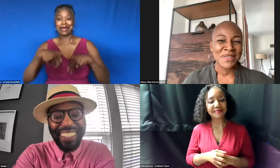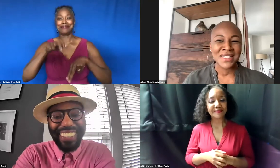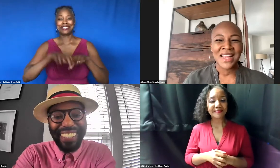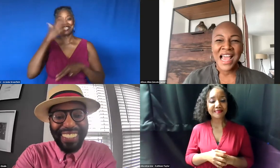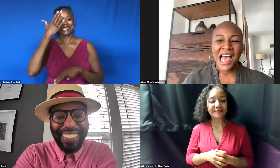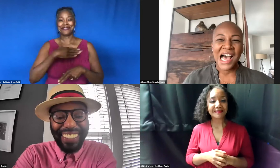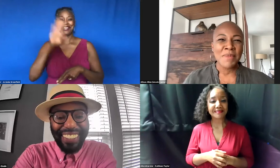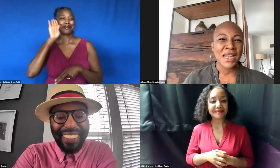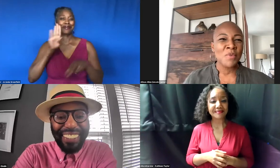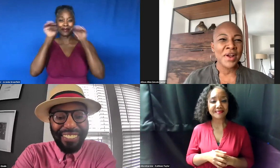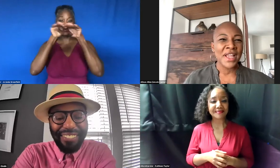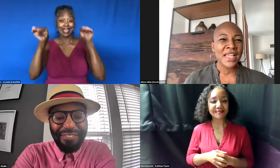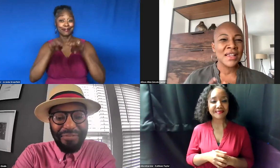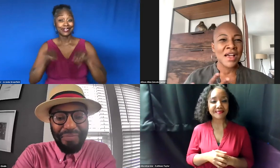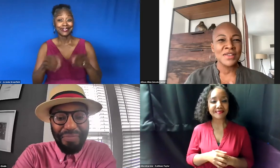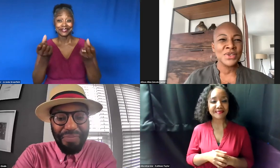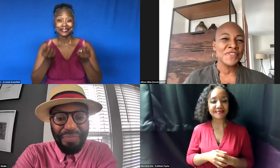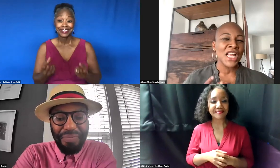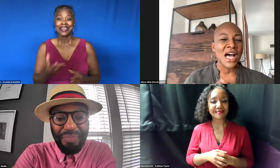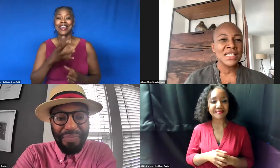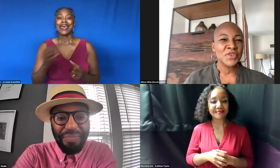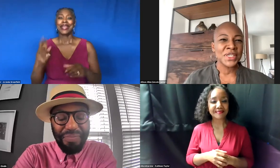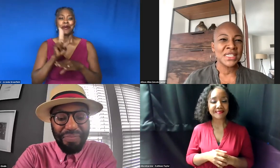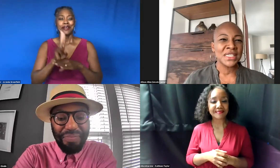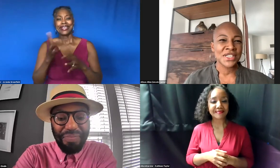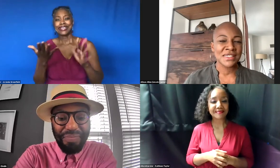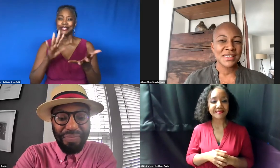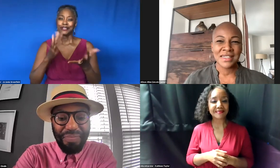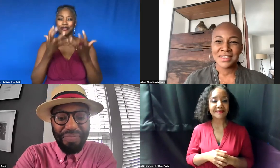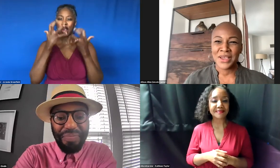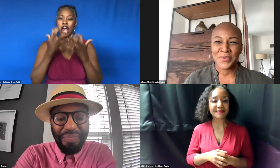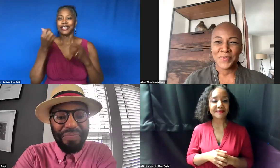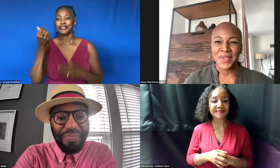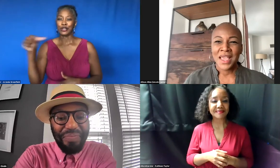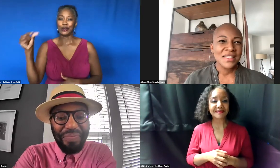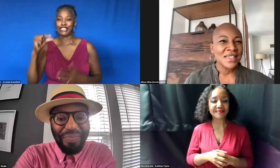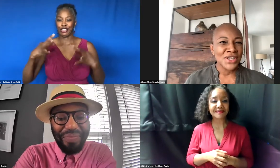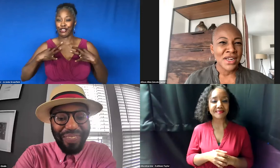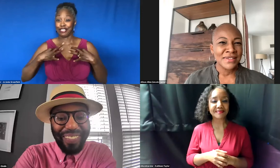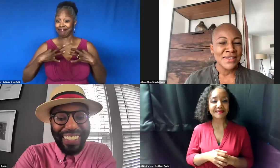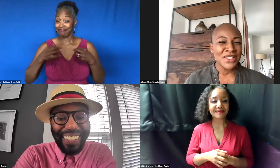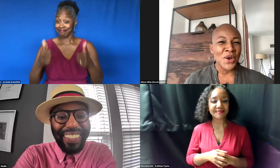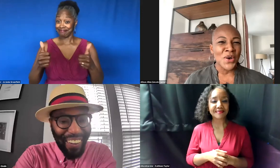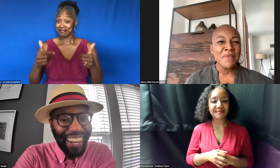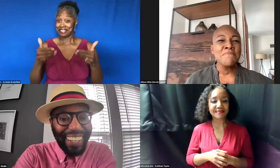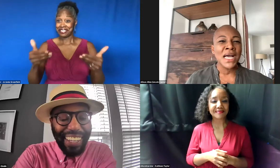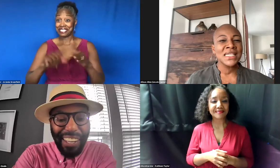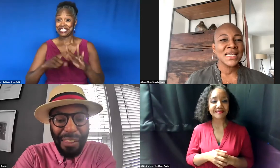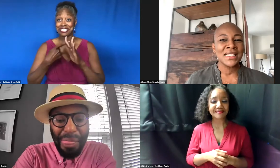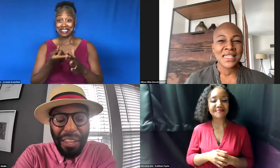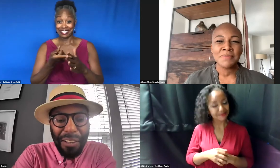brown cabinet and I'm wearing a sort of an olive green shirt. So let's get started. So